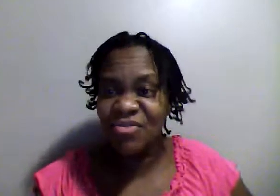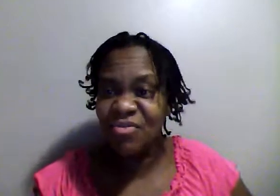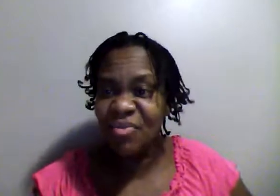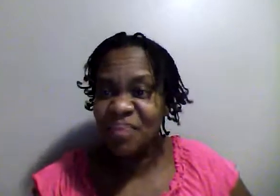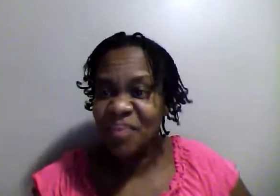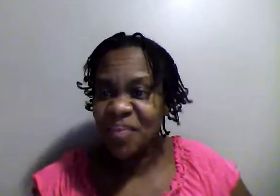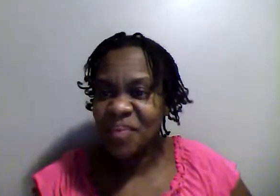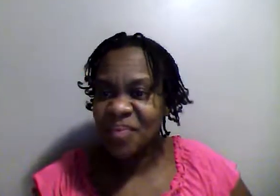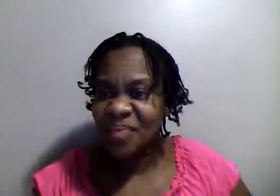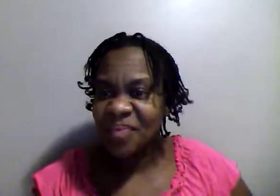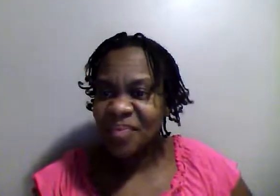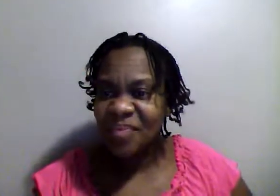true.